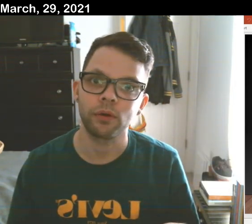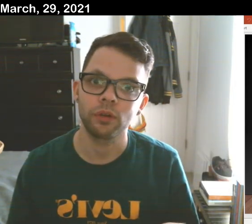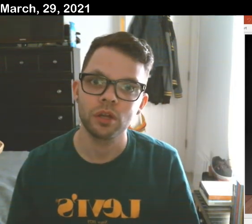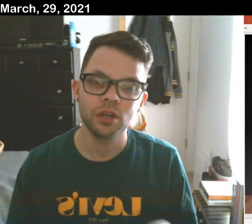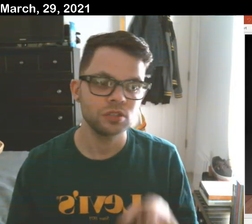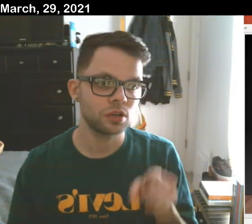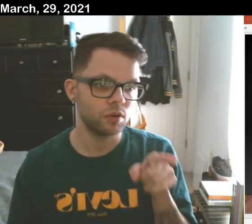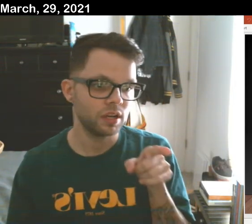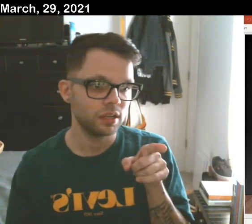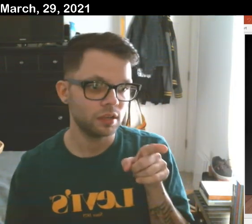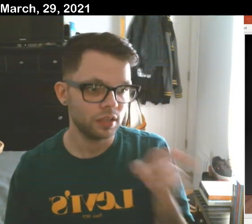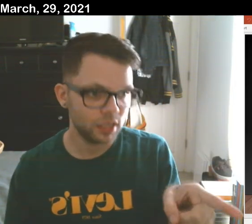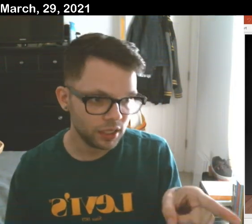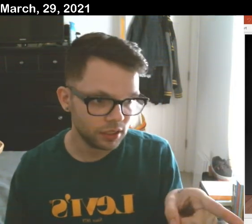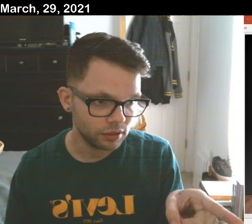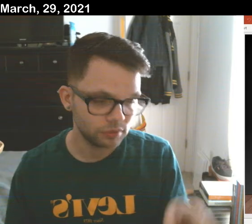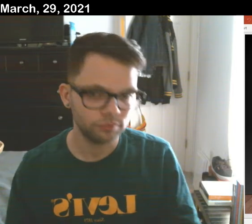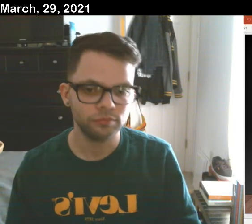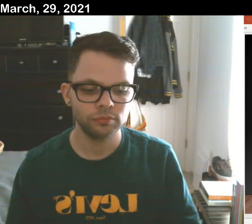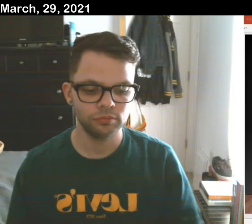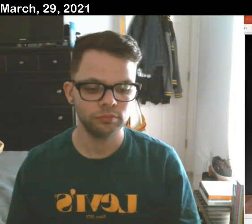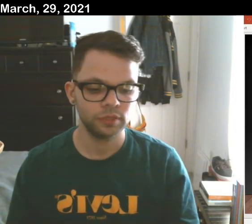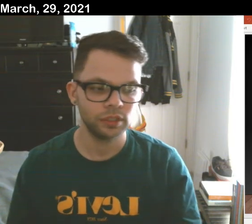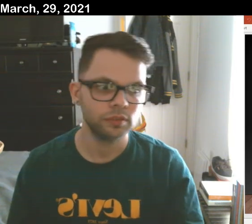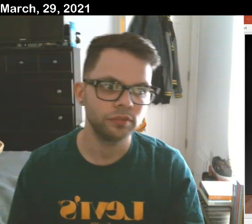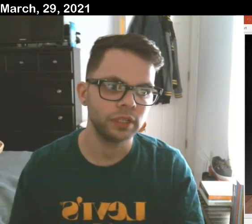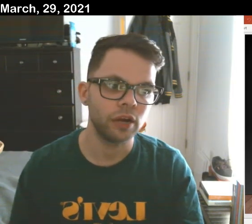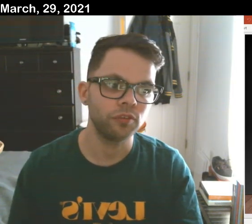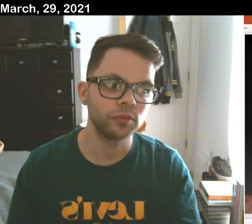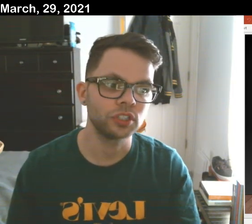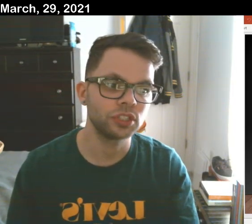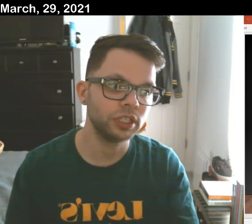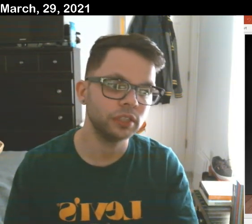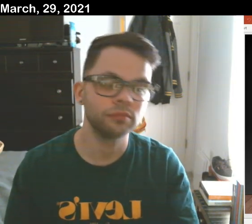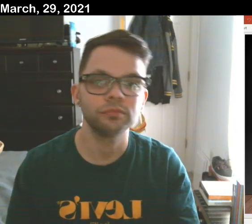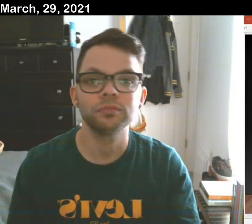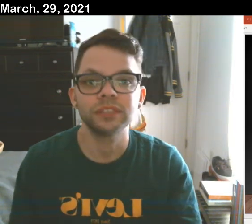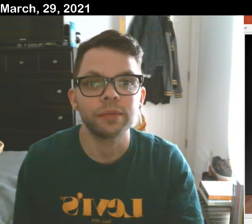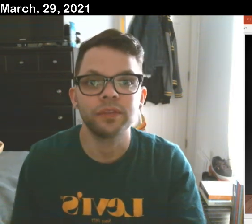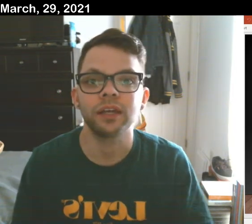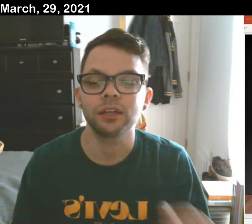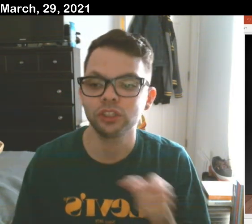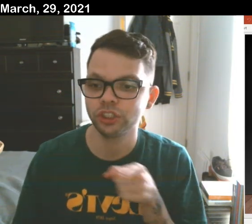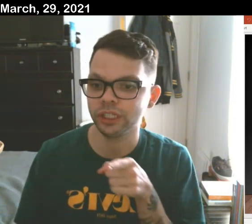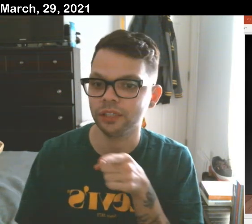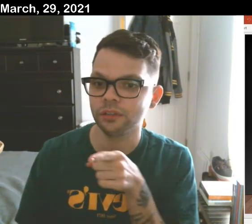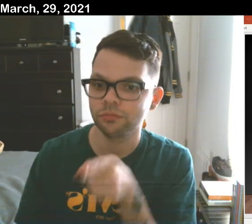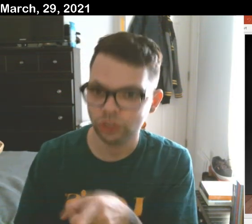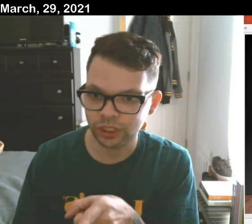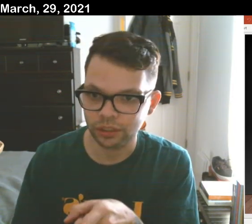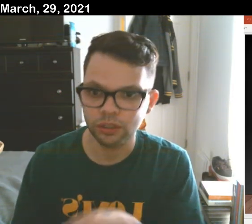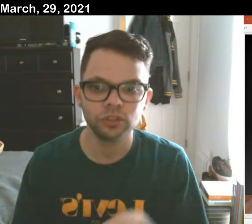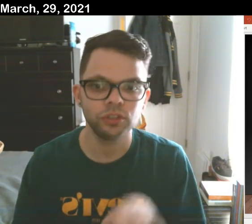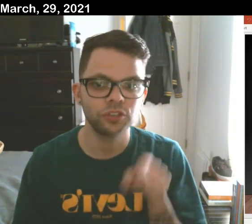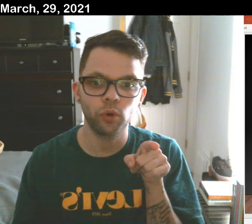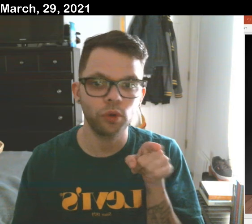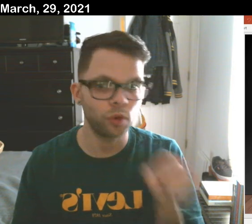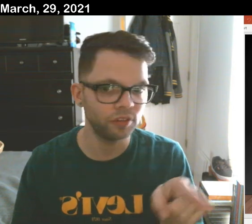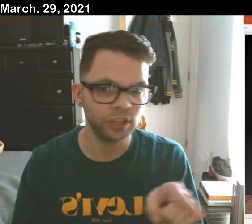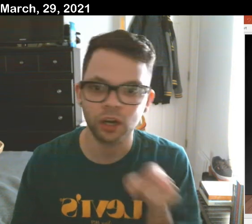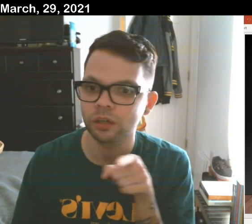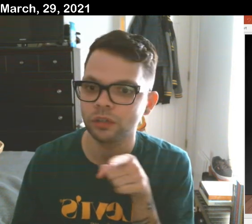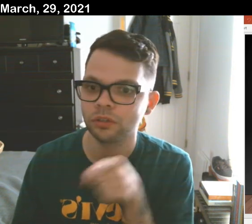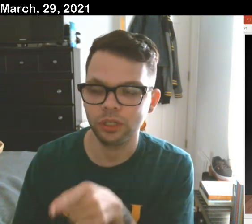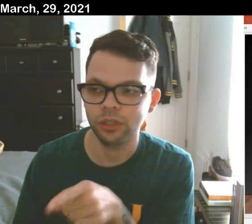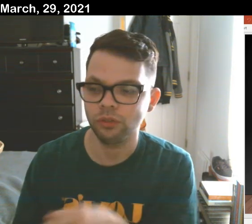talking about. So, he. Now, if it was a she, same thing. She, she. So you just point